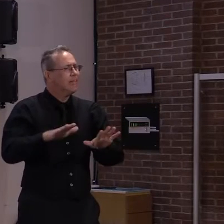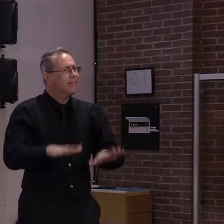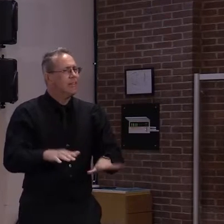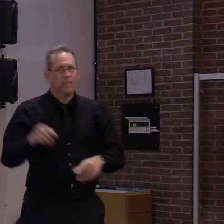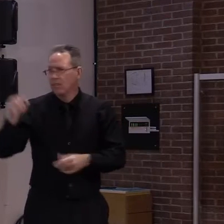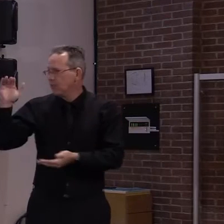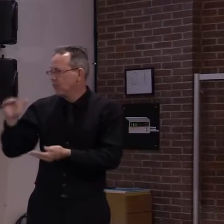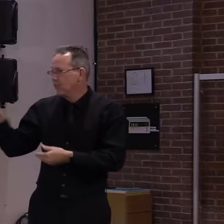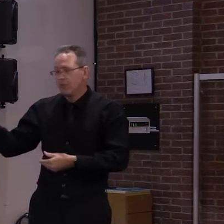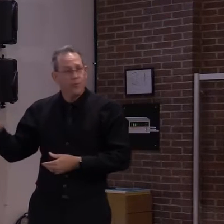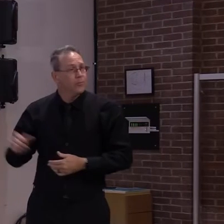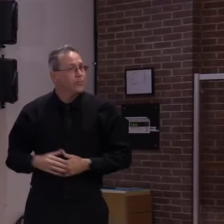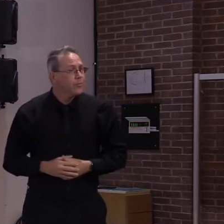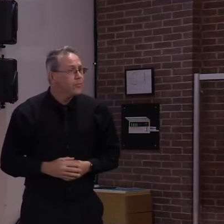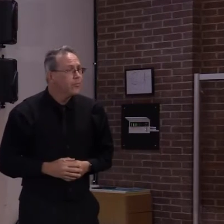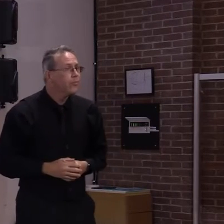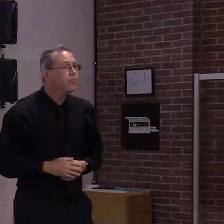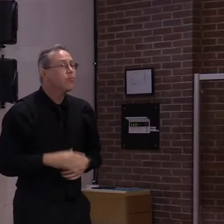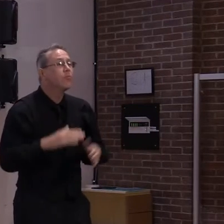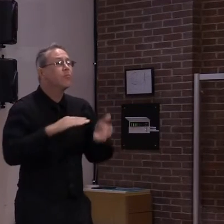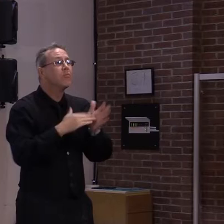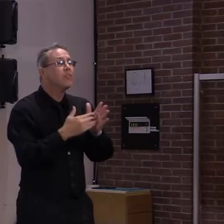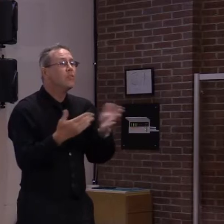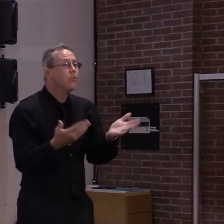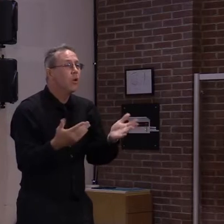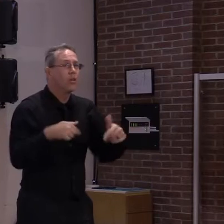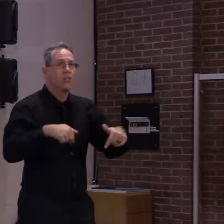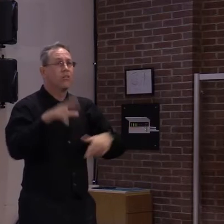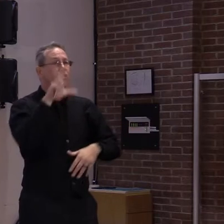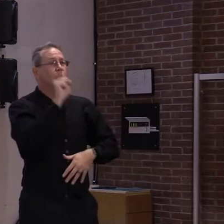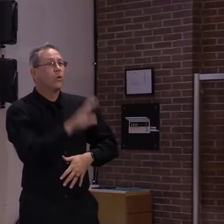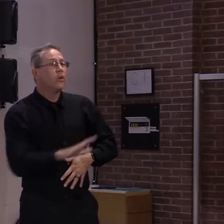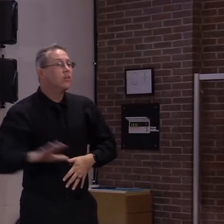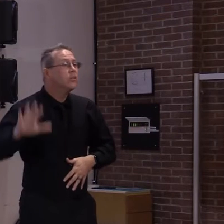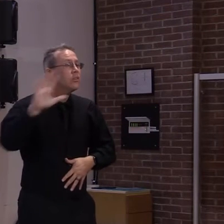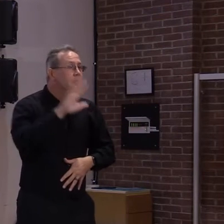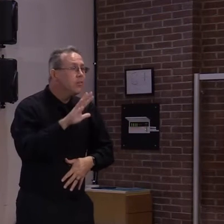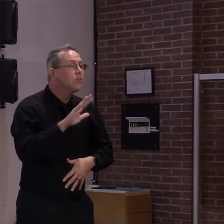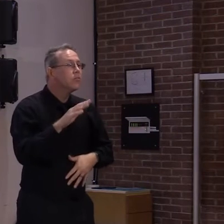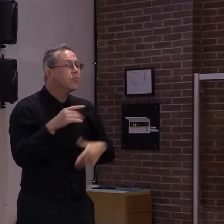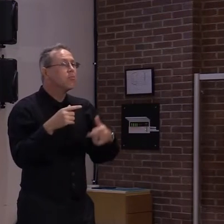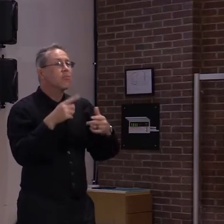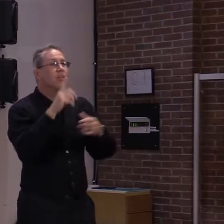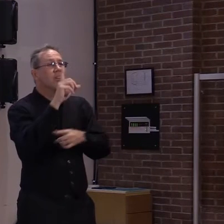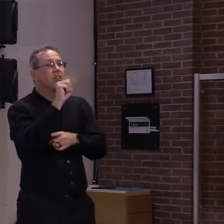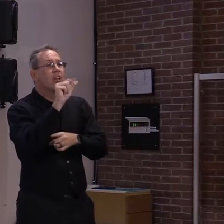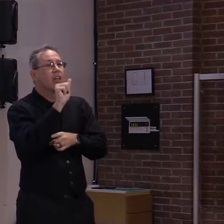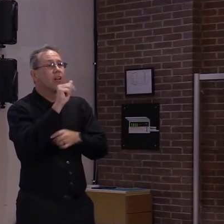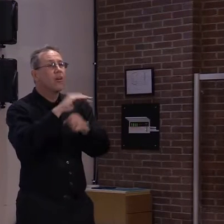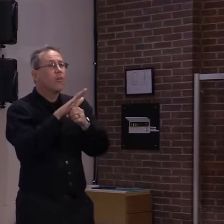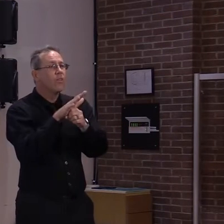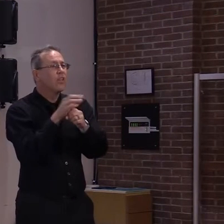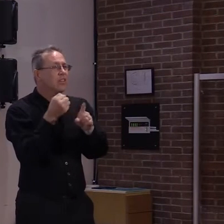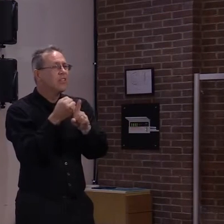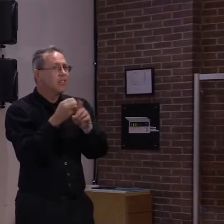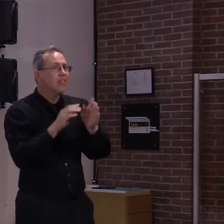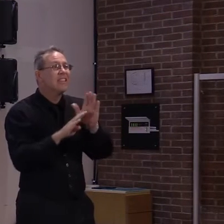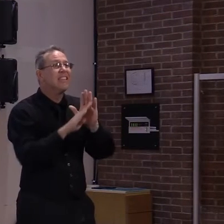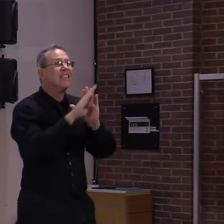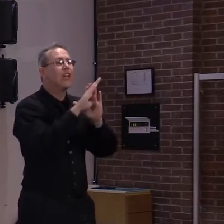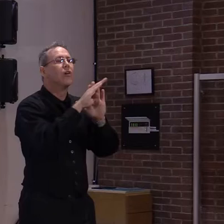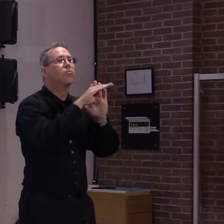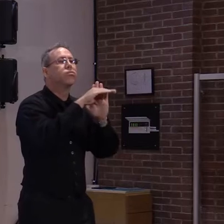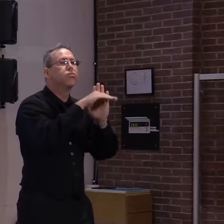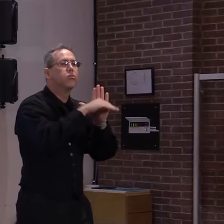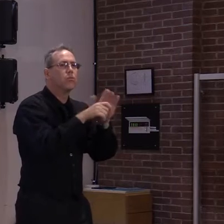we're headed toward a COVID peak with this most recent Delta wave. And again, the timing would be consistent with the